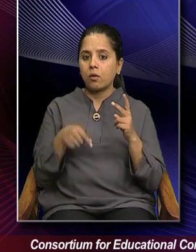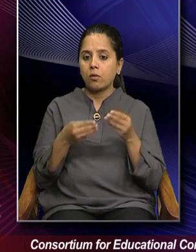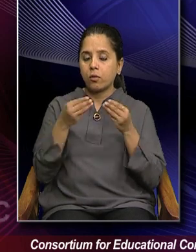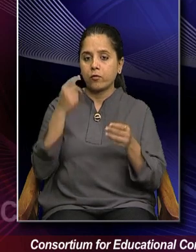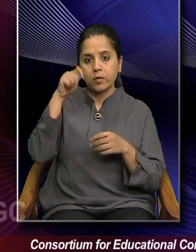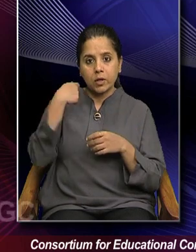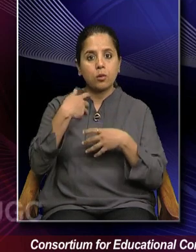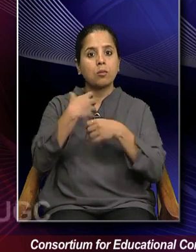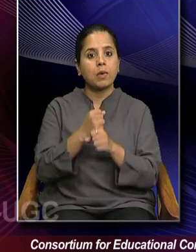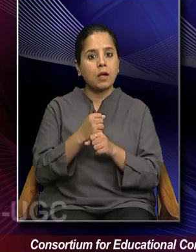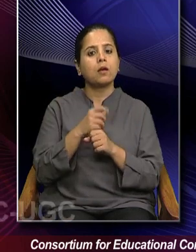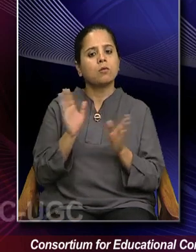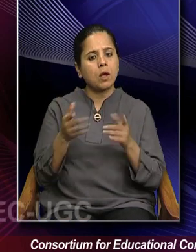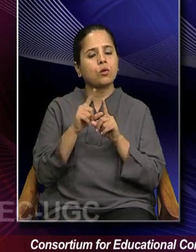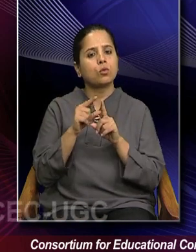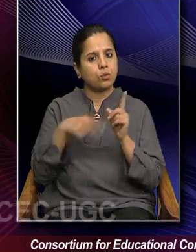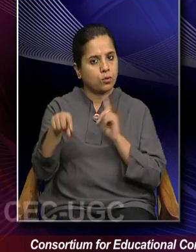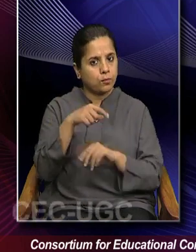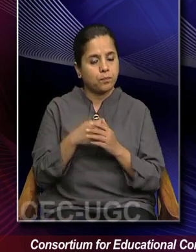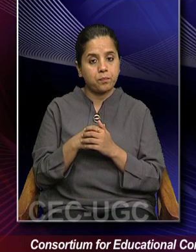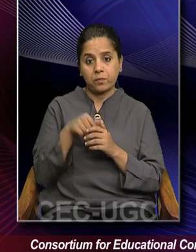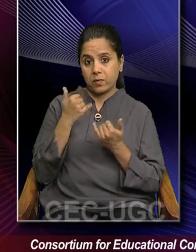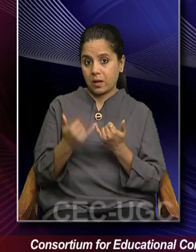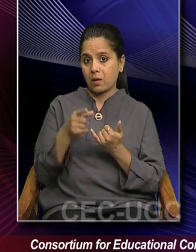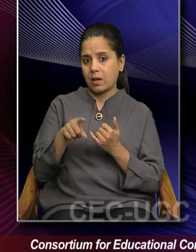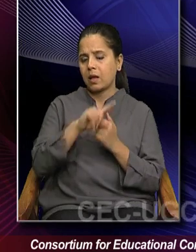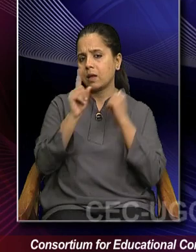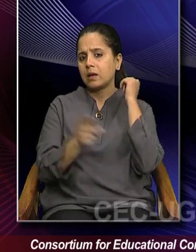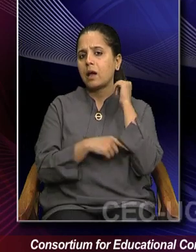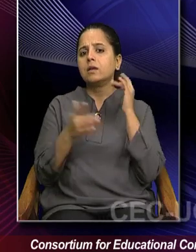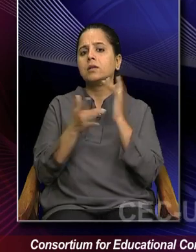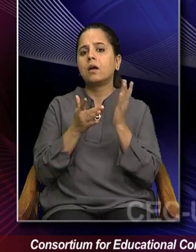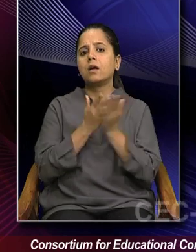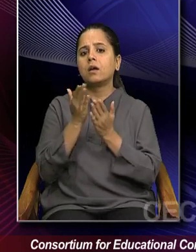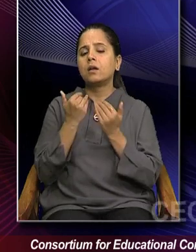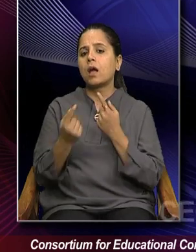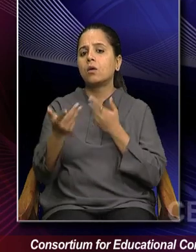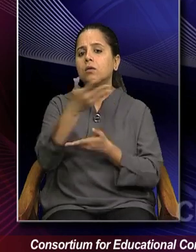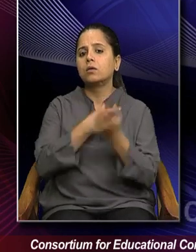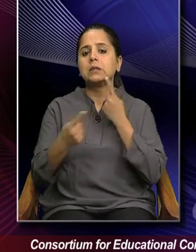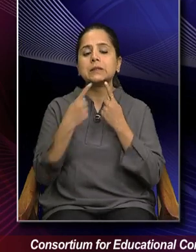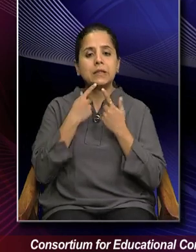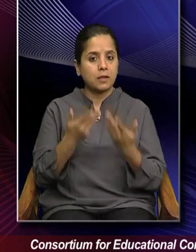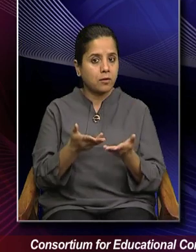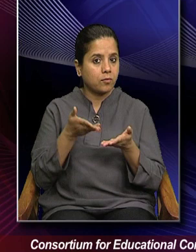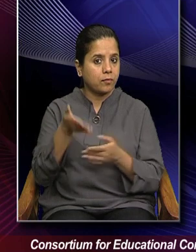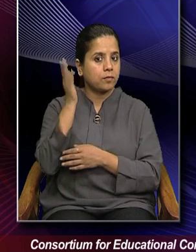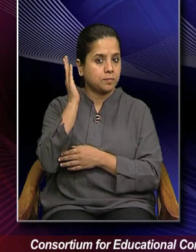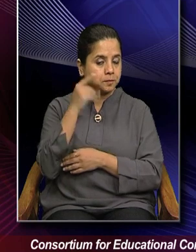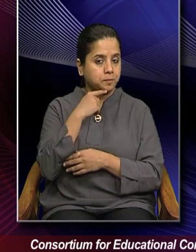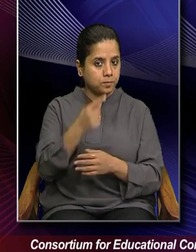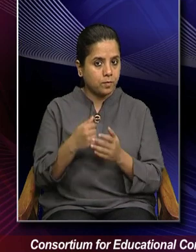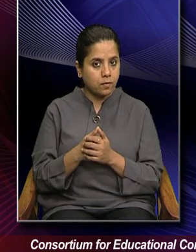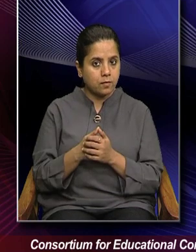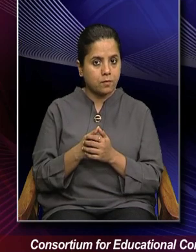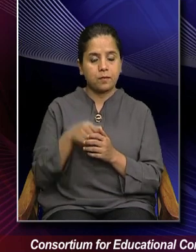and the video making projects. Now, the last technique what we are going to discuss in this lecture